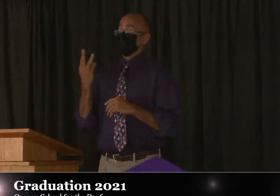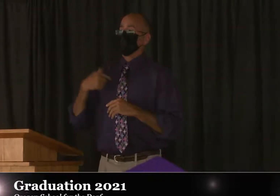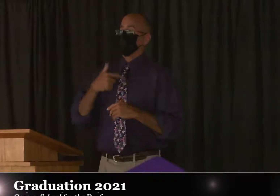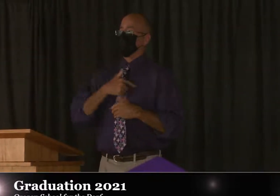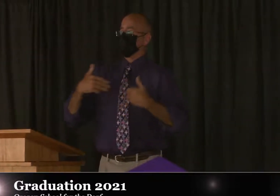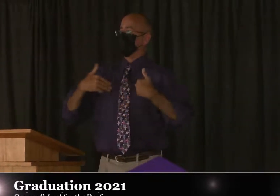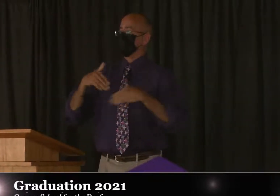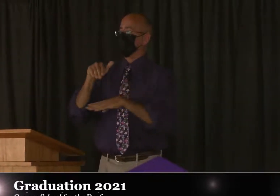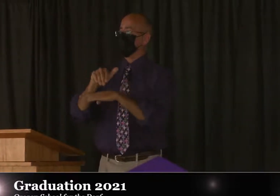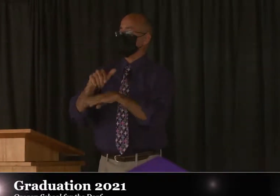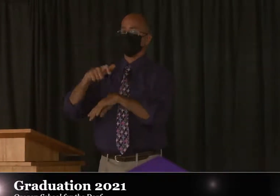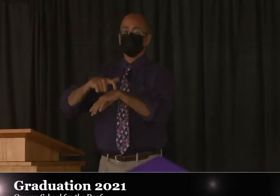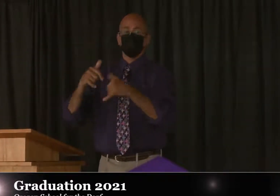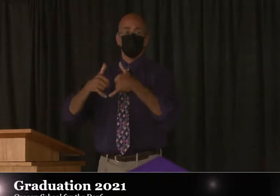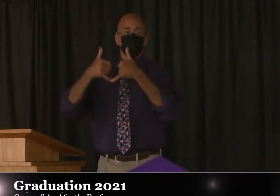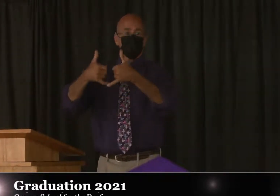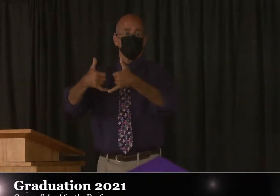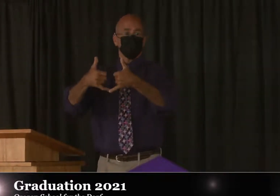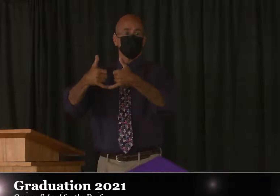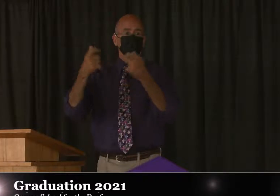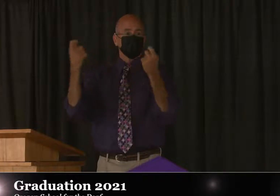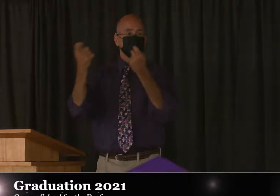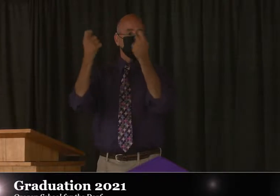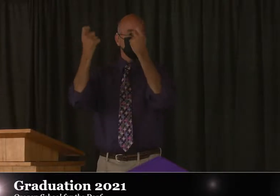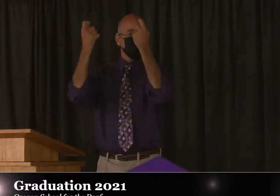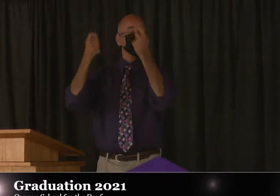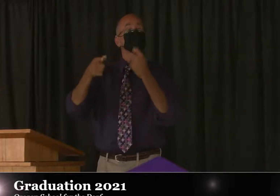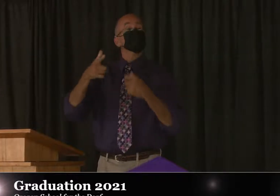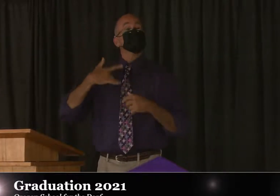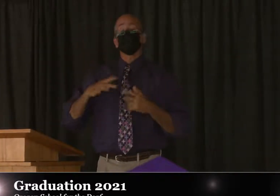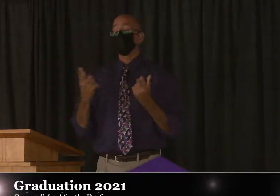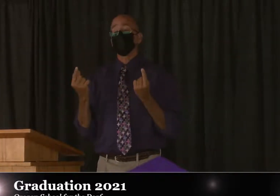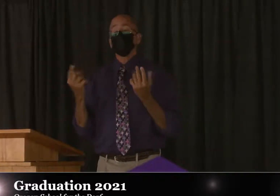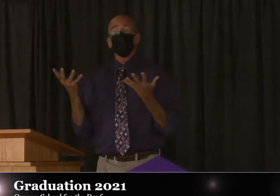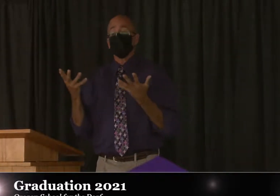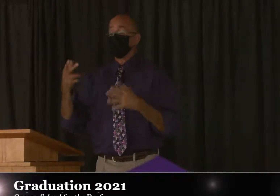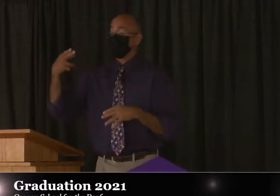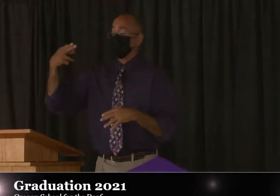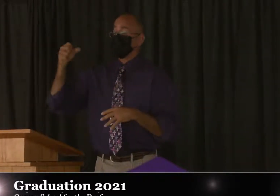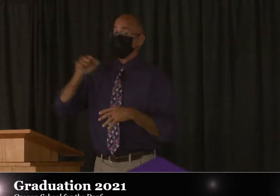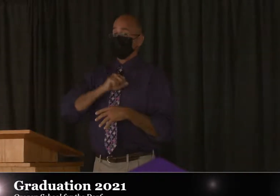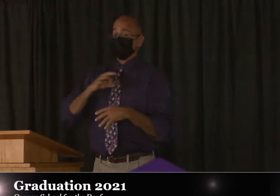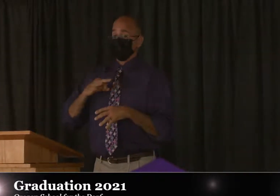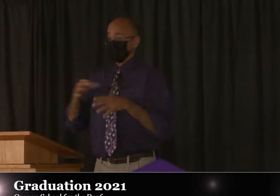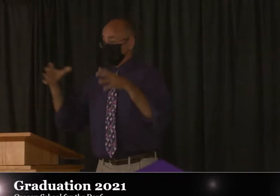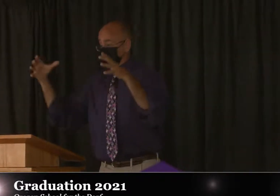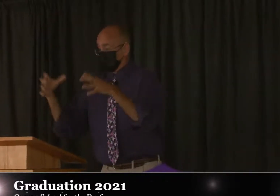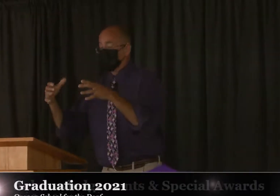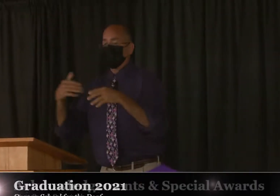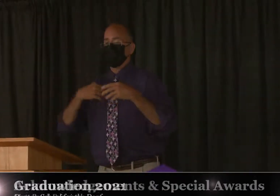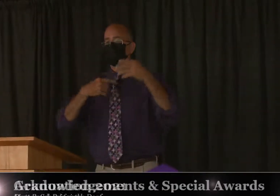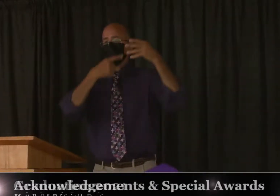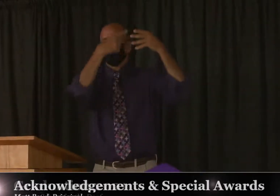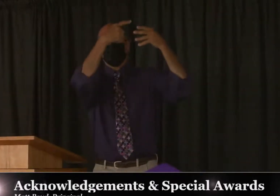acknowledgments and awards for the students. Last Wednesday was awards night, our celebration. We had the high